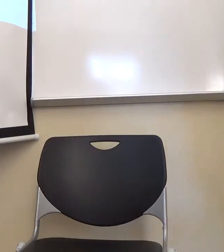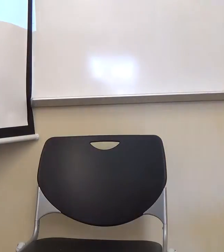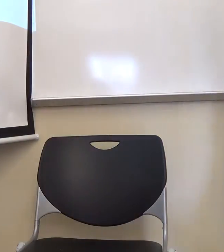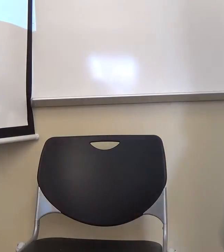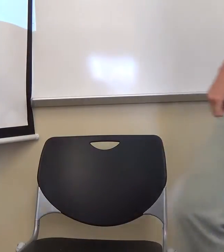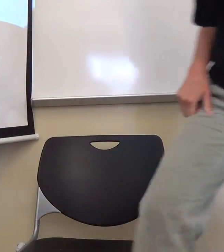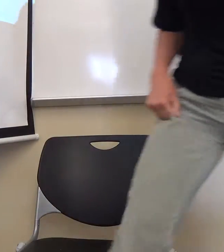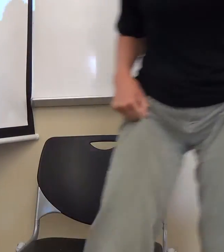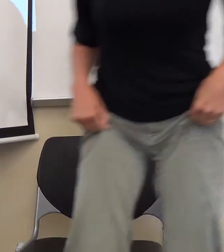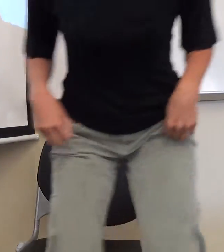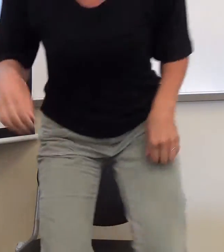Who's doing the